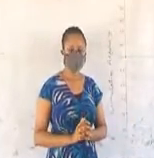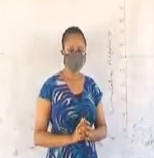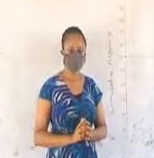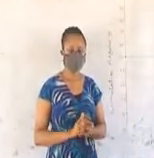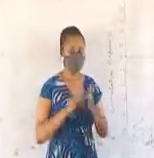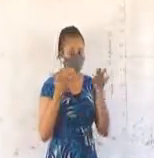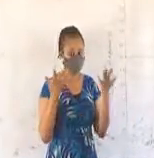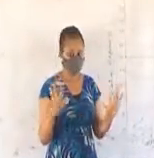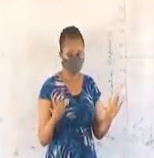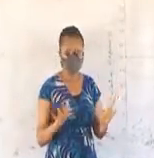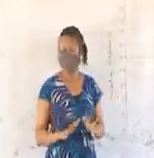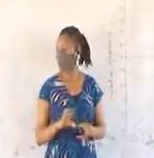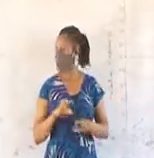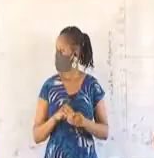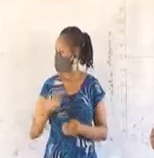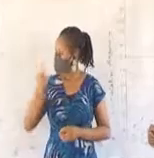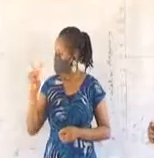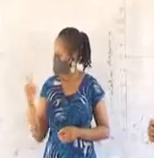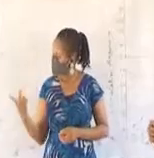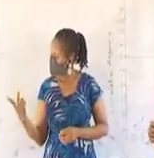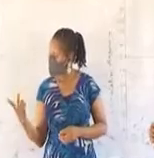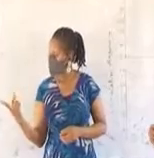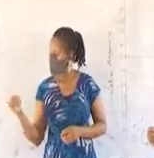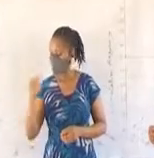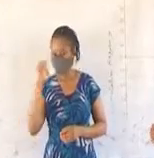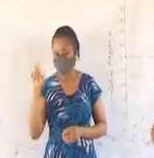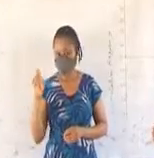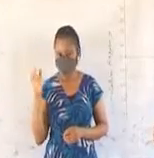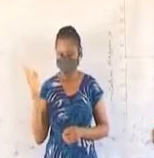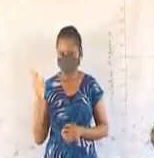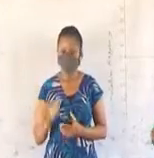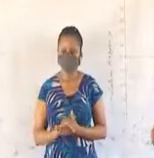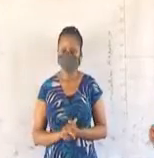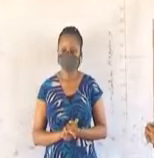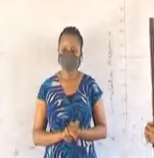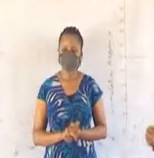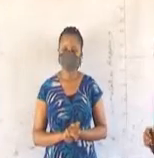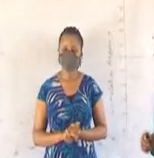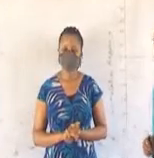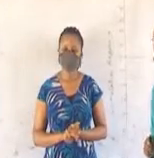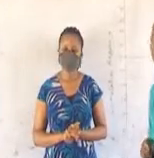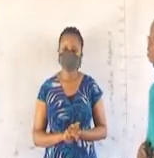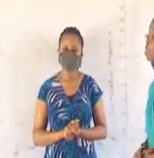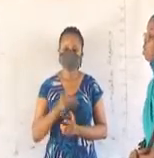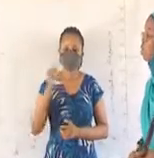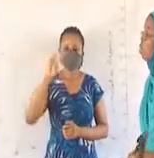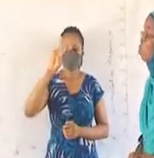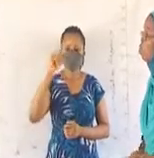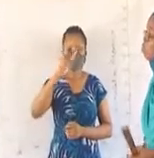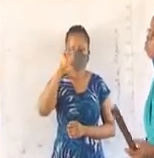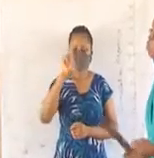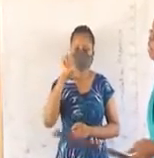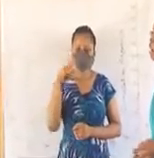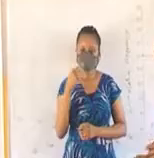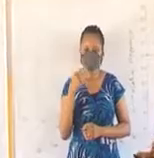Having done that, let's look at the second question. The second question says